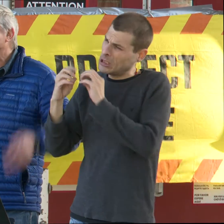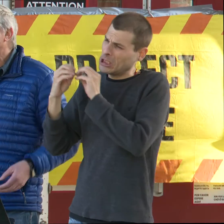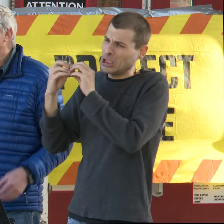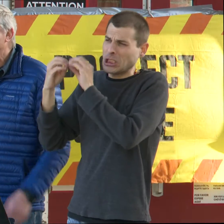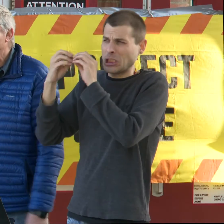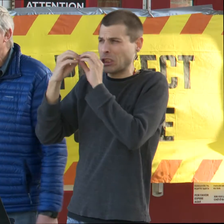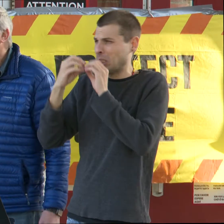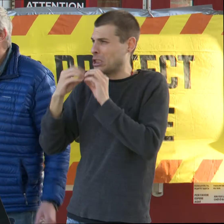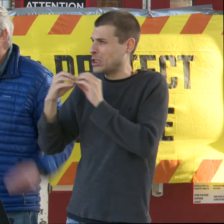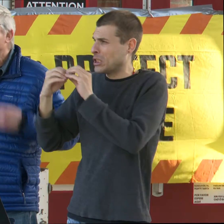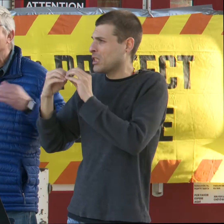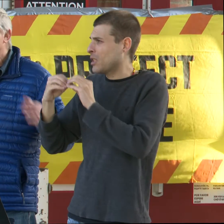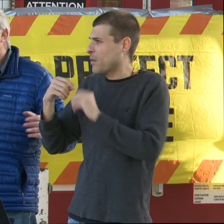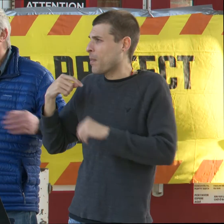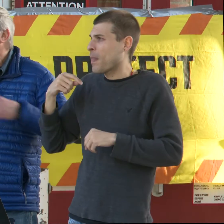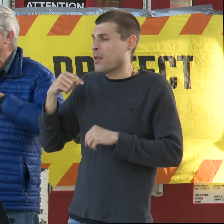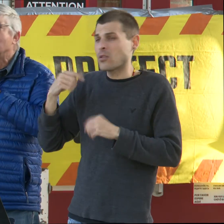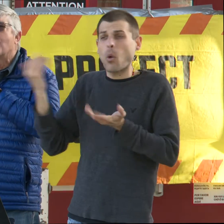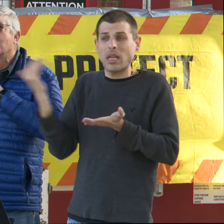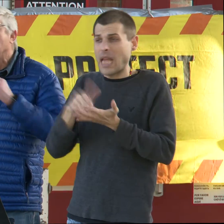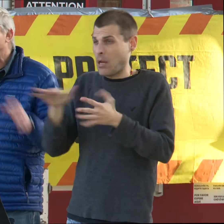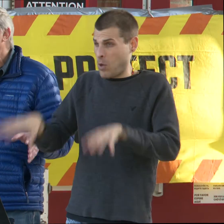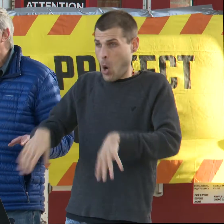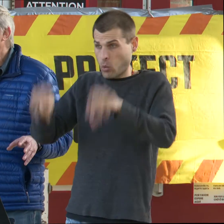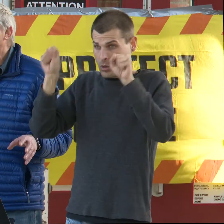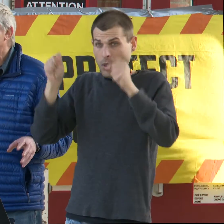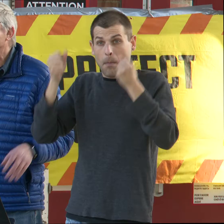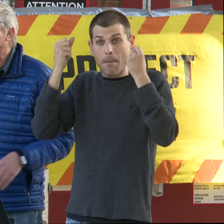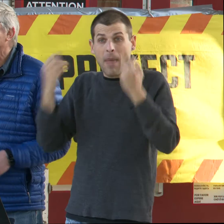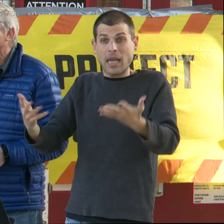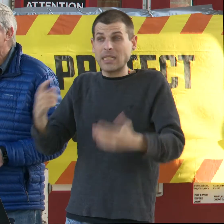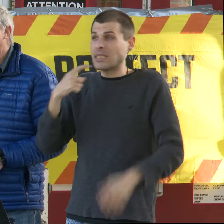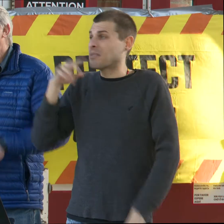everybody on the committee from the neighborhood says, we hate this project, we are not going to help you